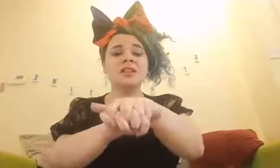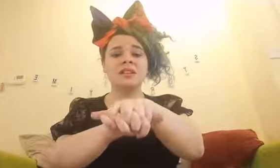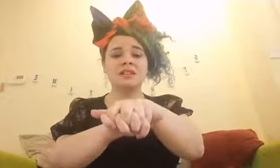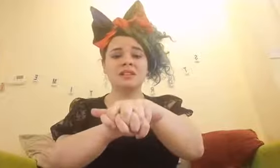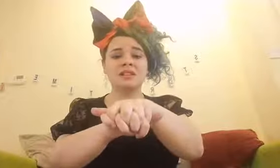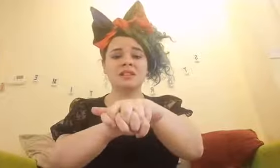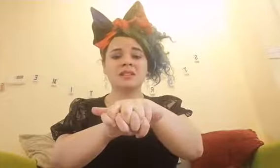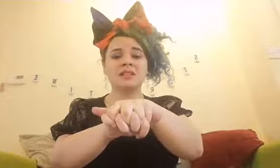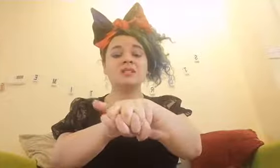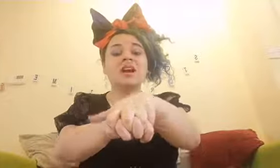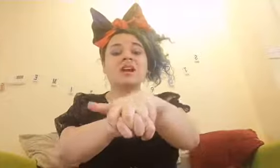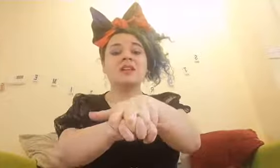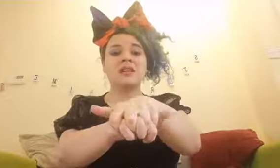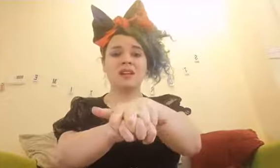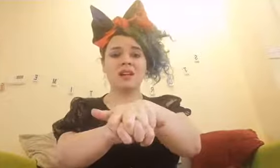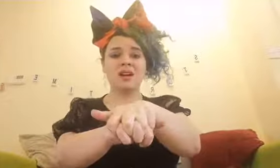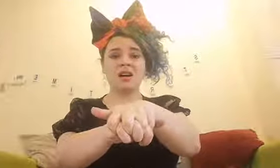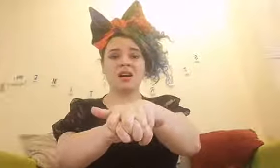"Turtle, turtle,